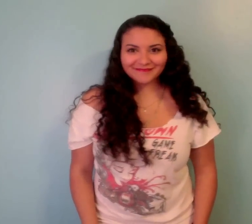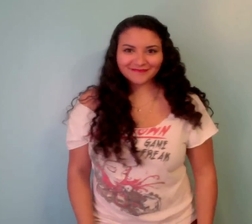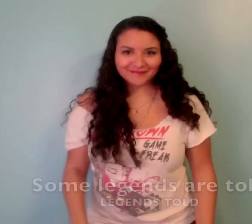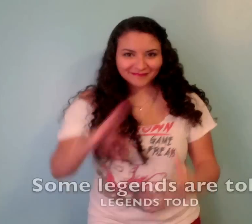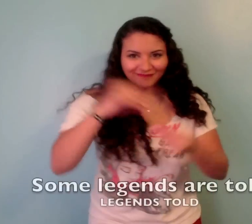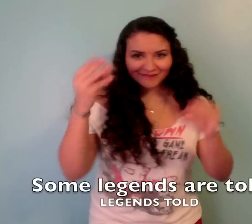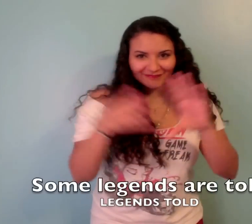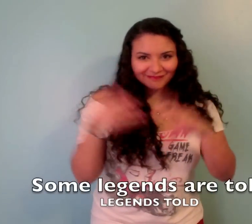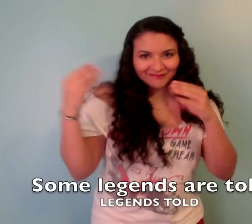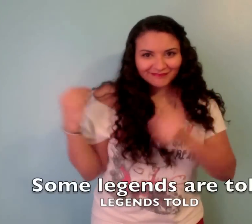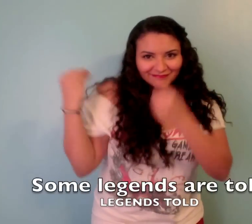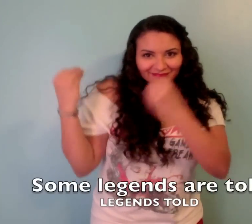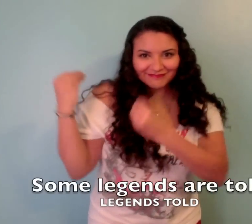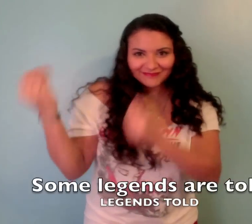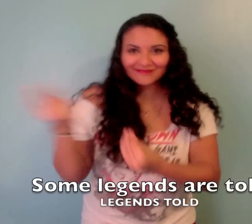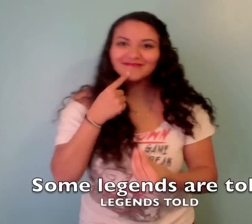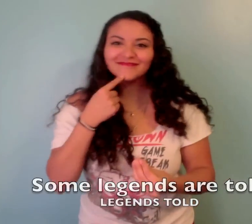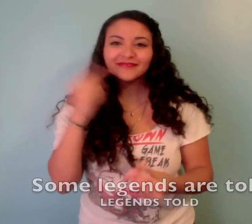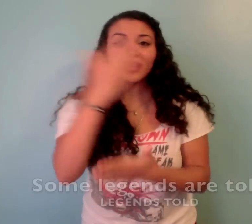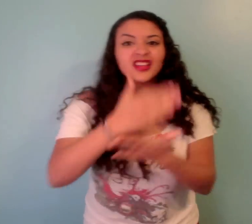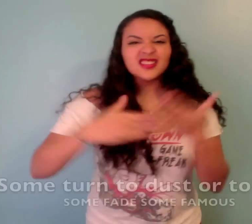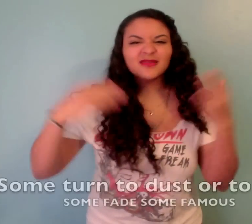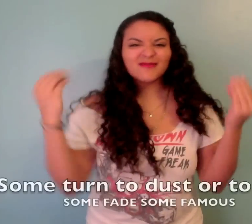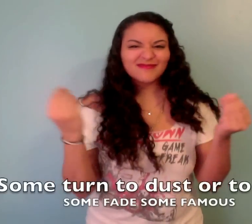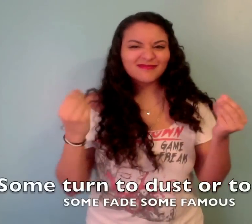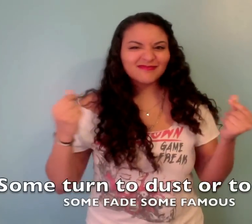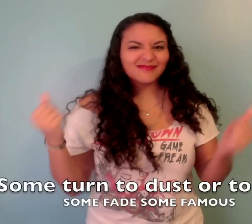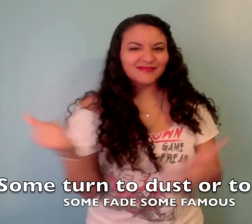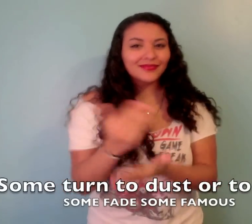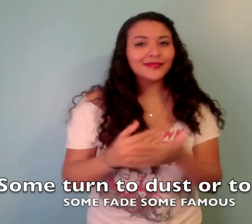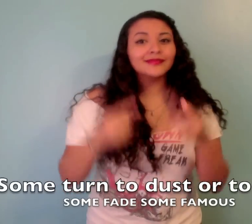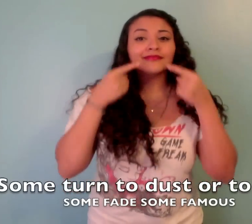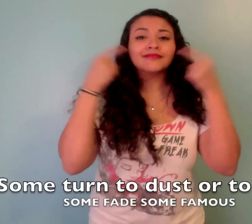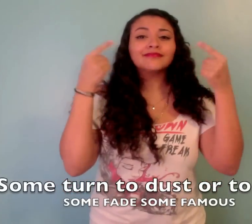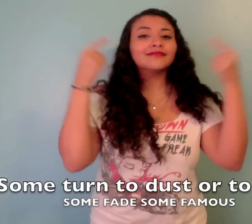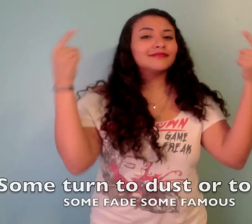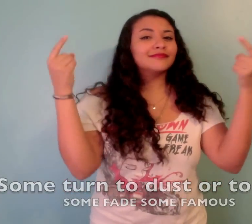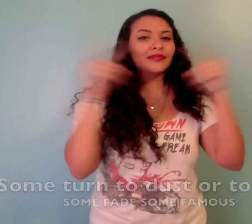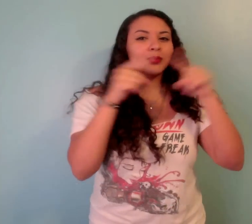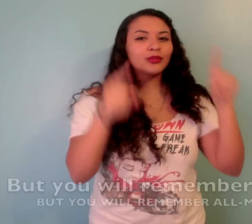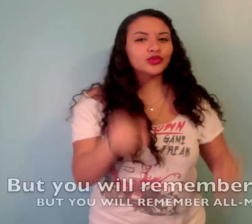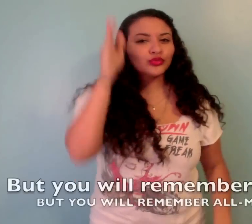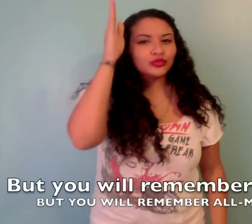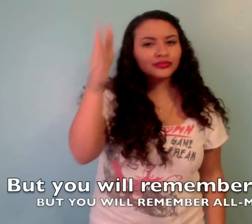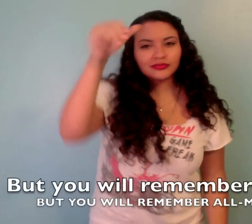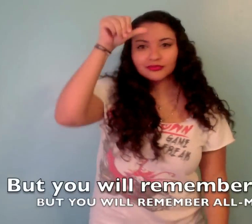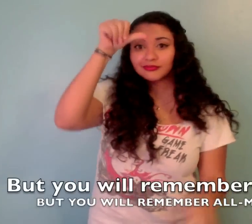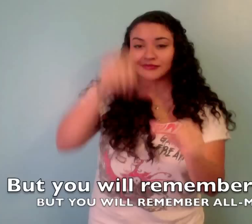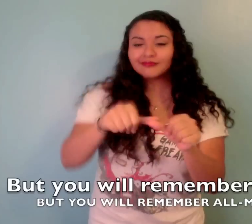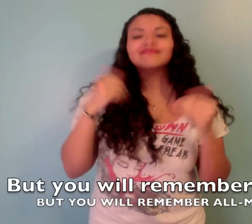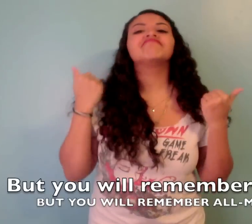Some legends are told, some turn to dust or to gold But you will remember